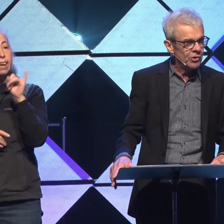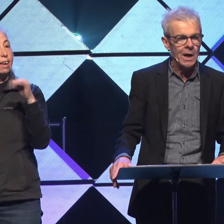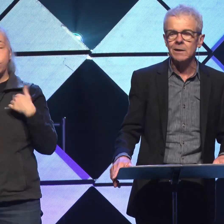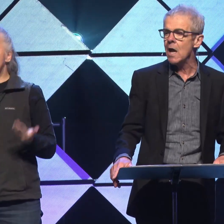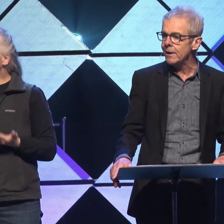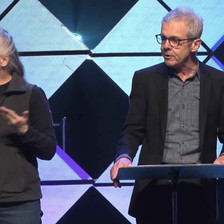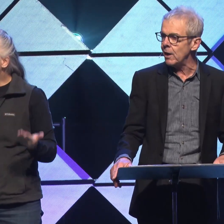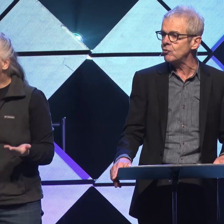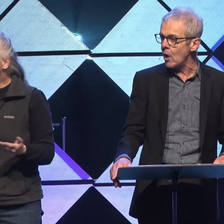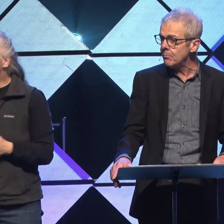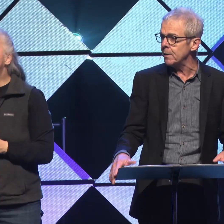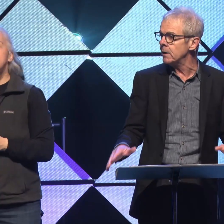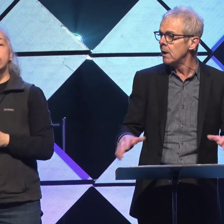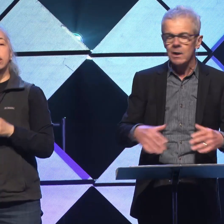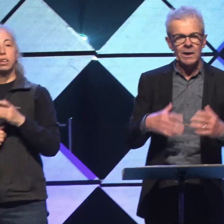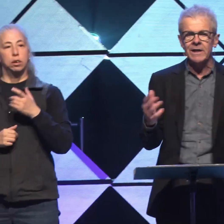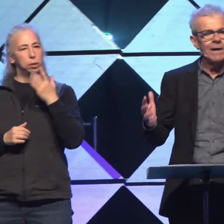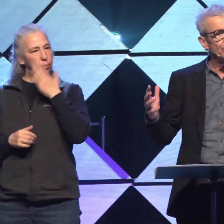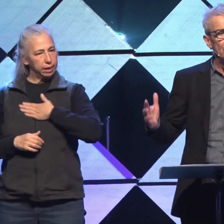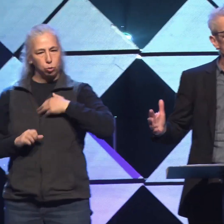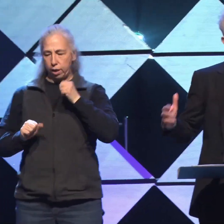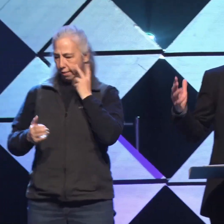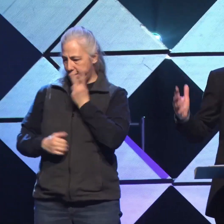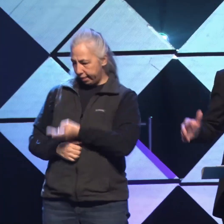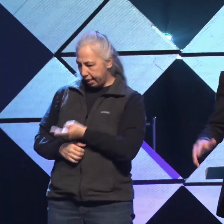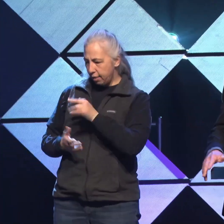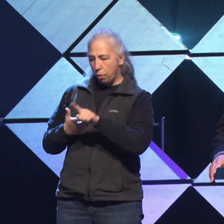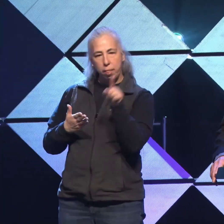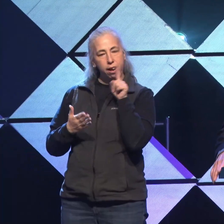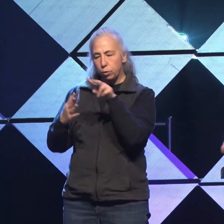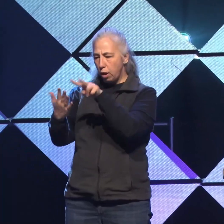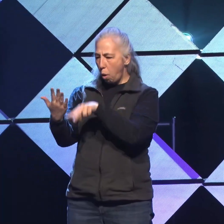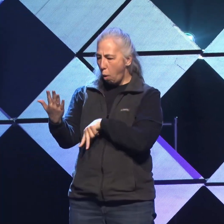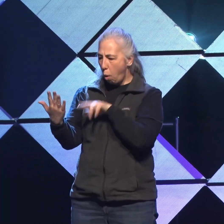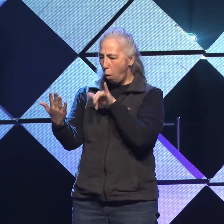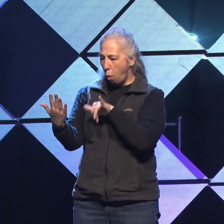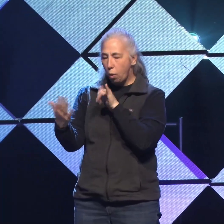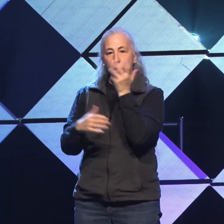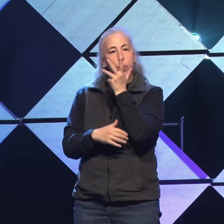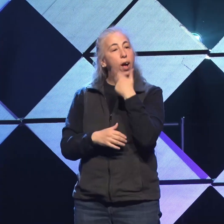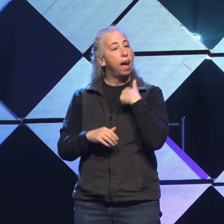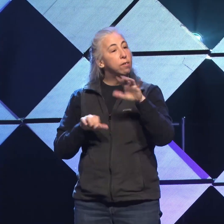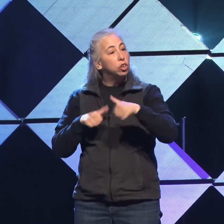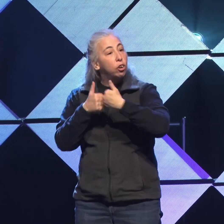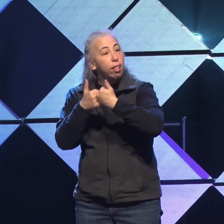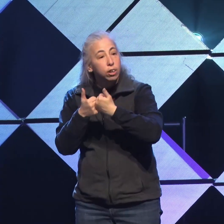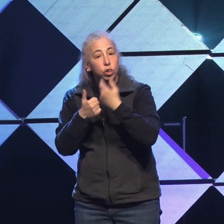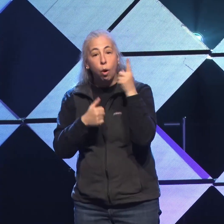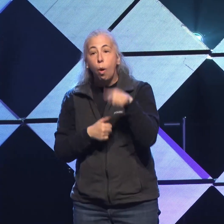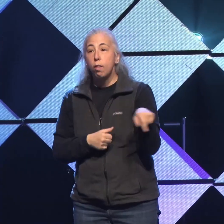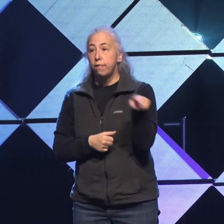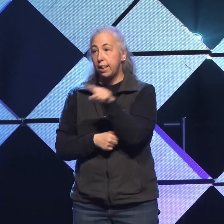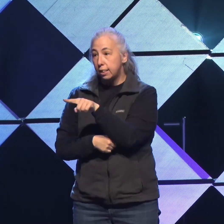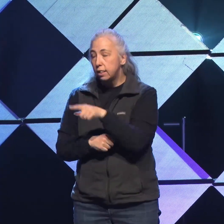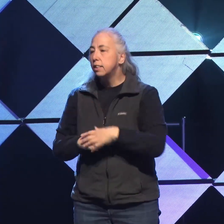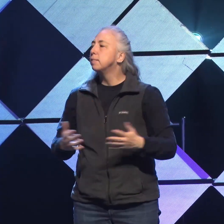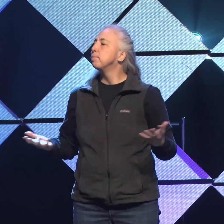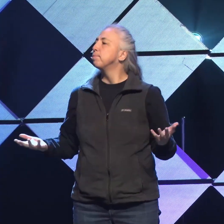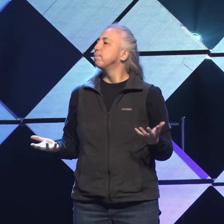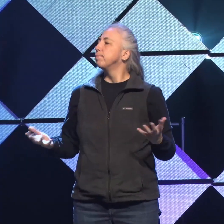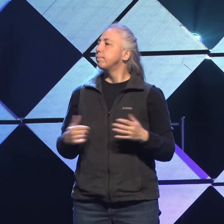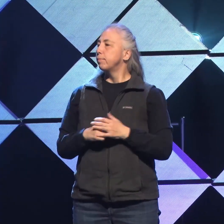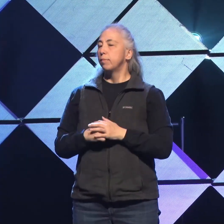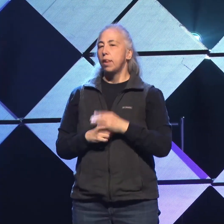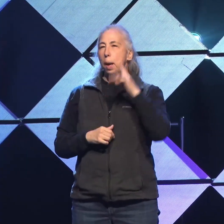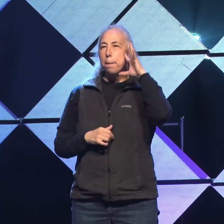it, watch it online, catch up. And he gave us some big challenges. And one was to memorize